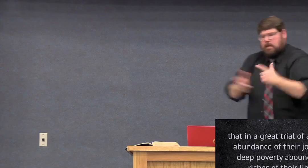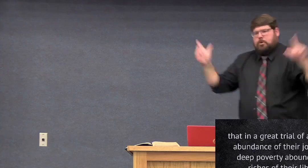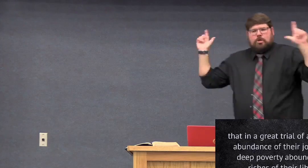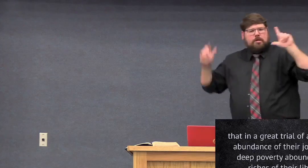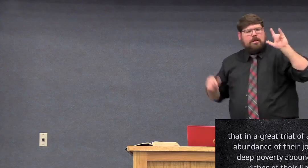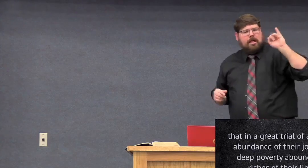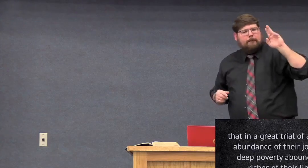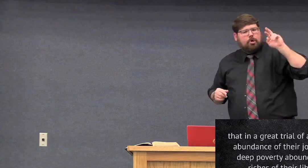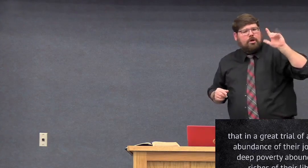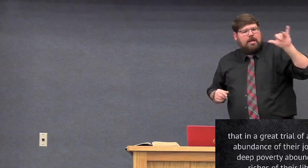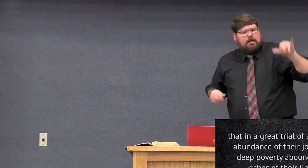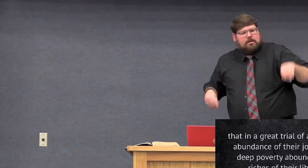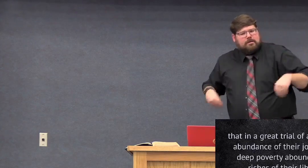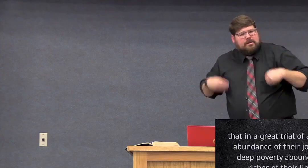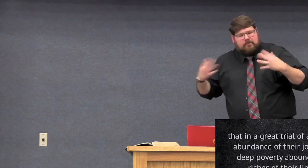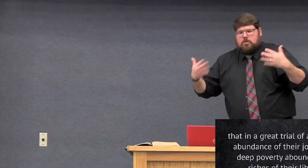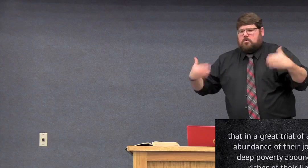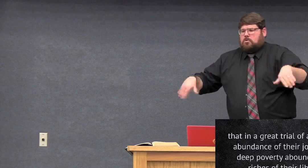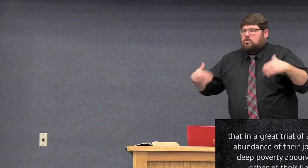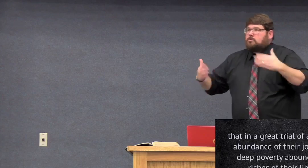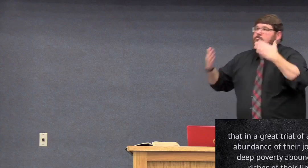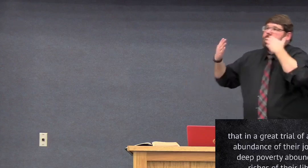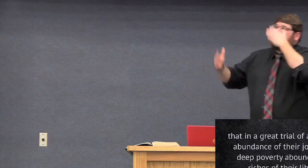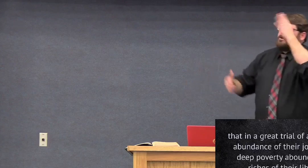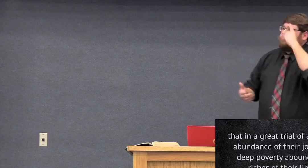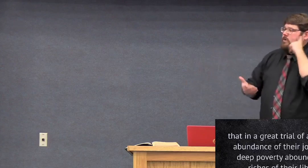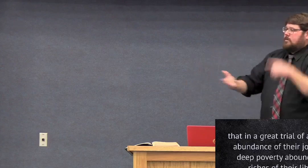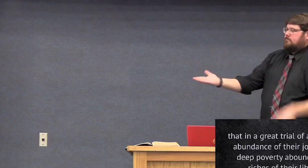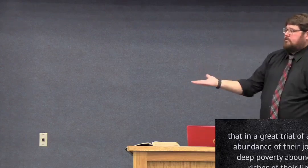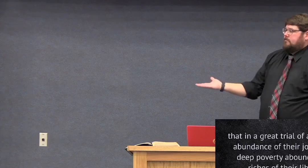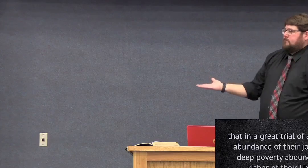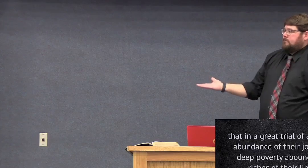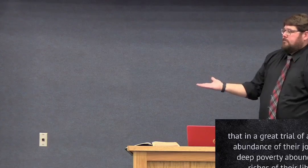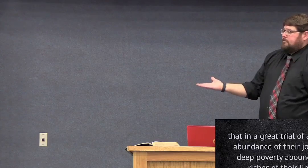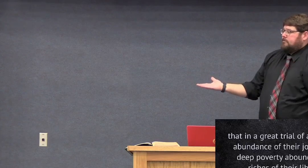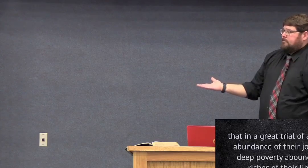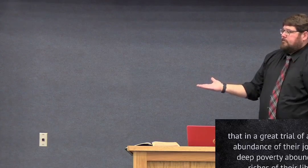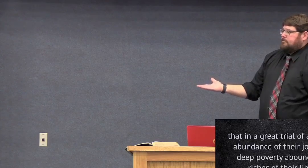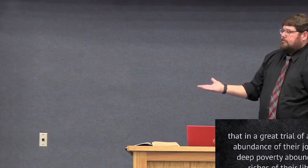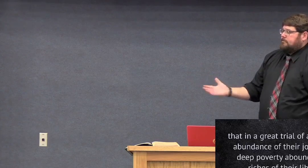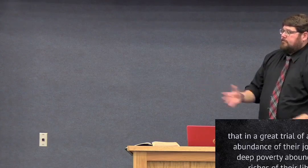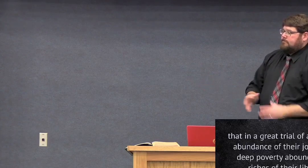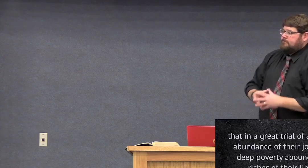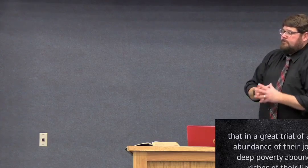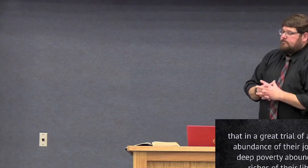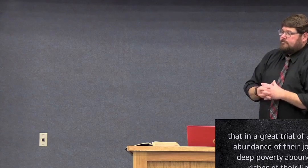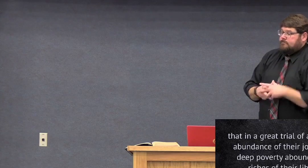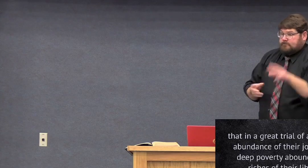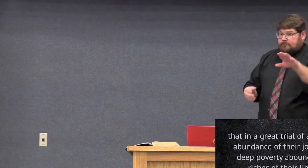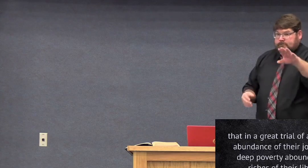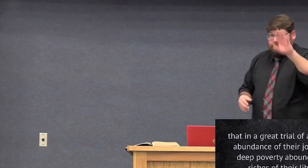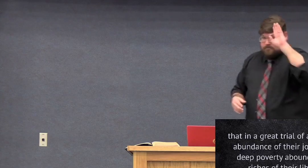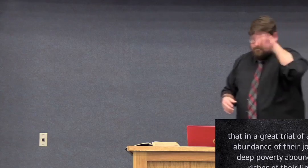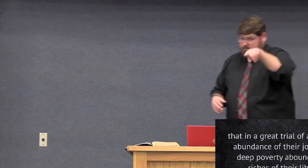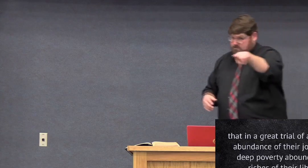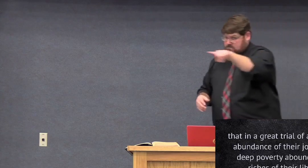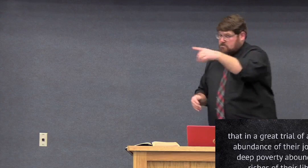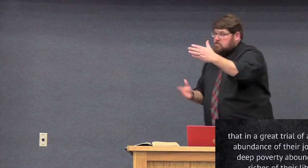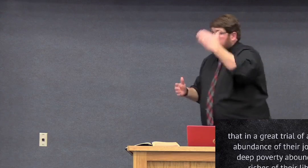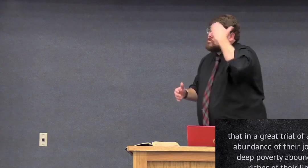was facing very financial difficulties, and yet they gave. They gave more